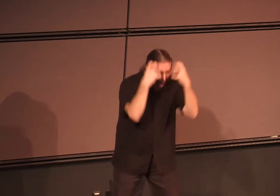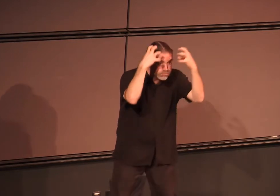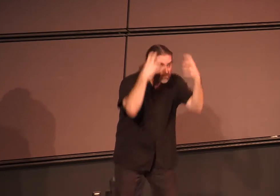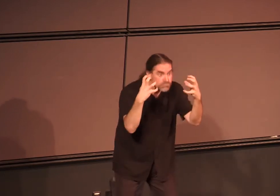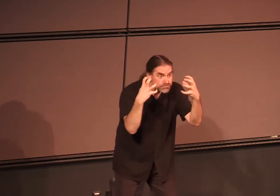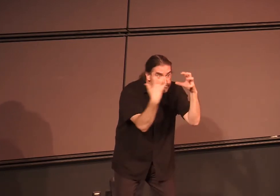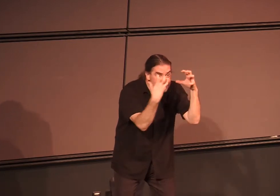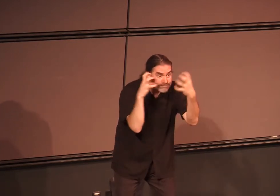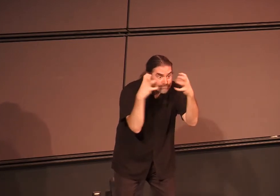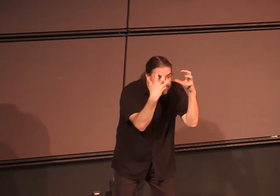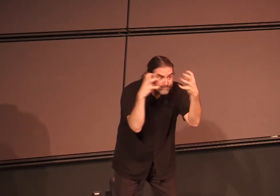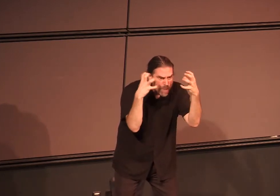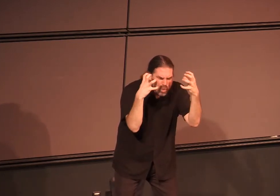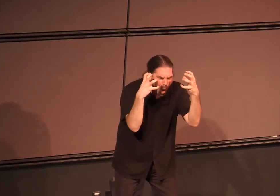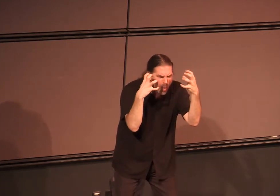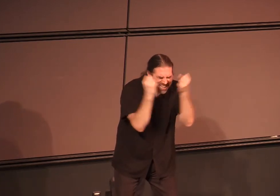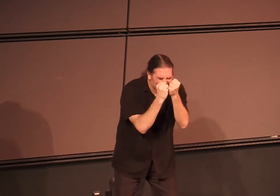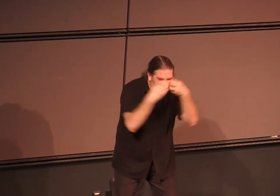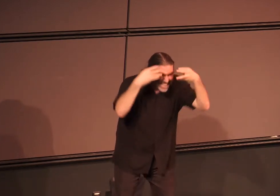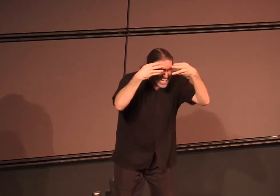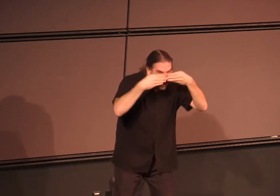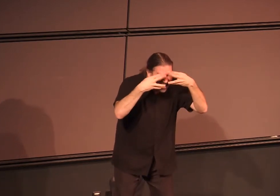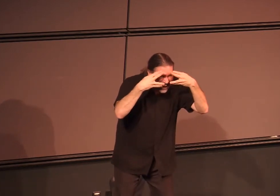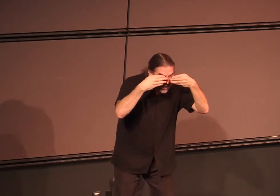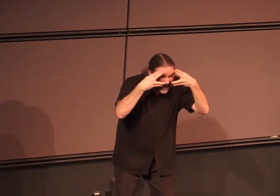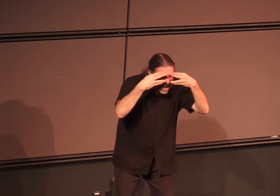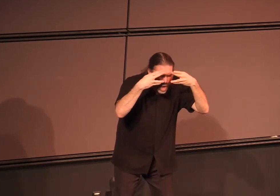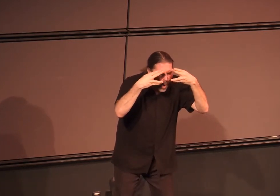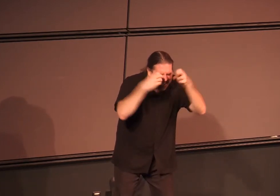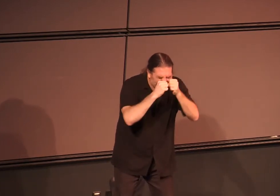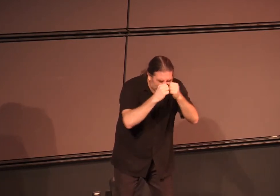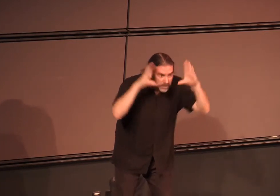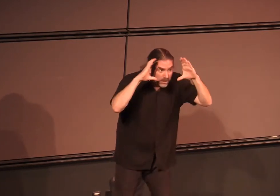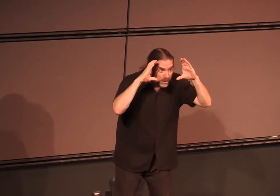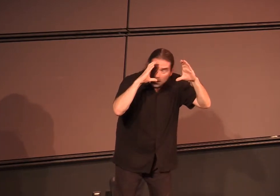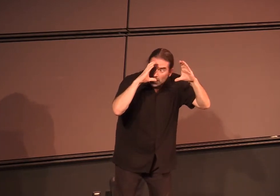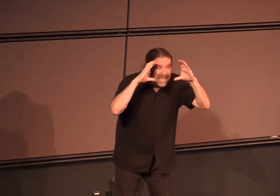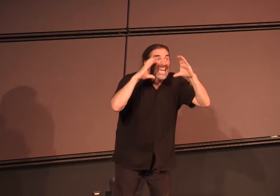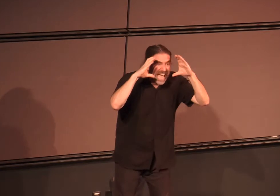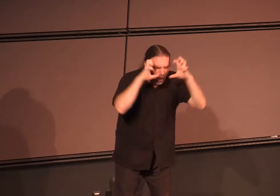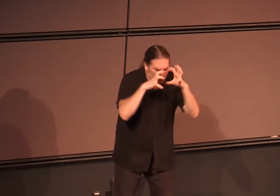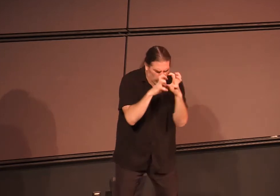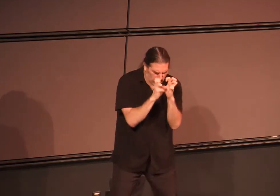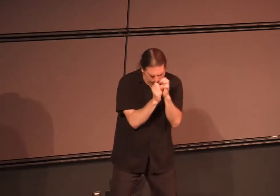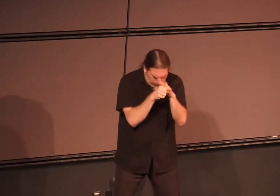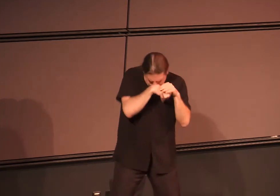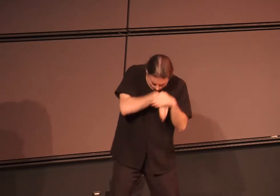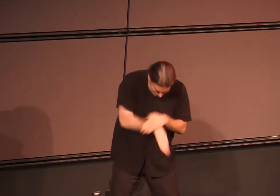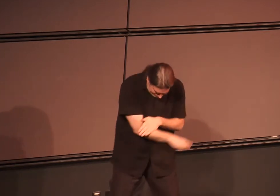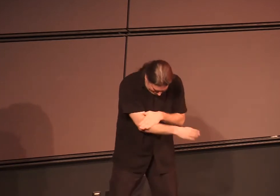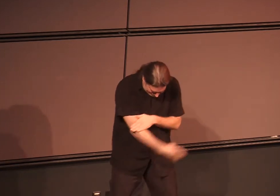bug eyes, no, raccoon eyes, no, round eyes, elephant's